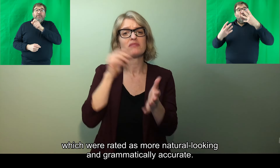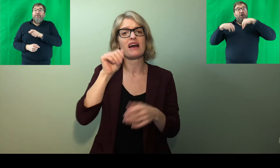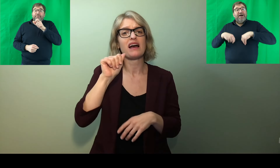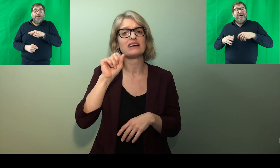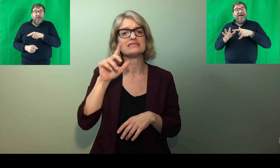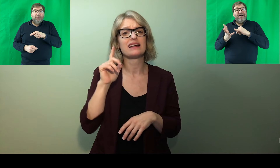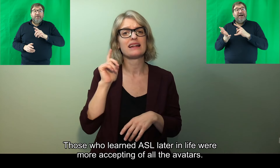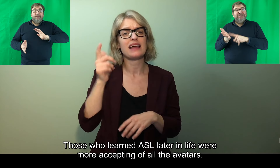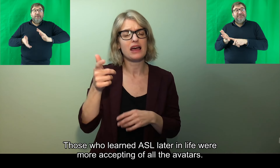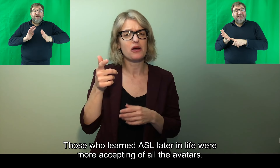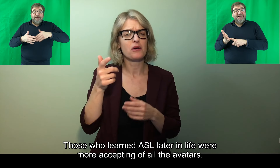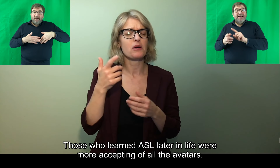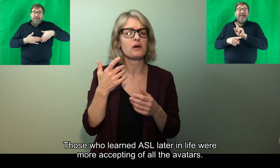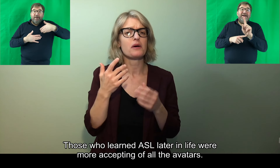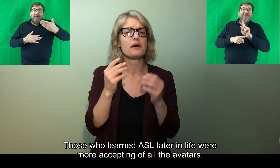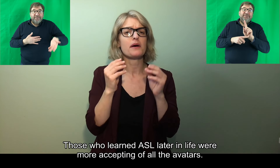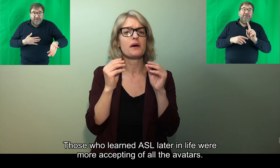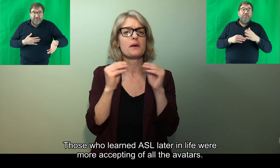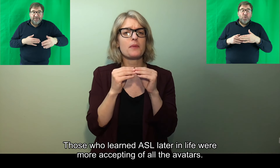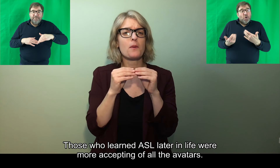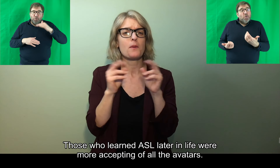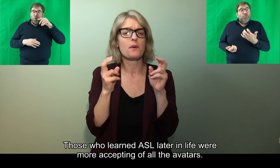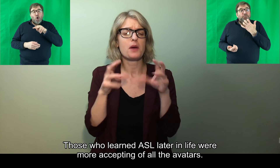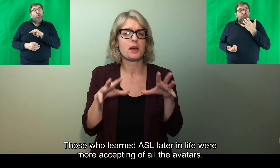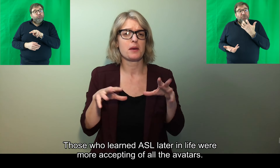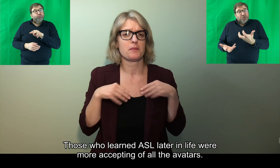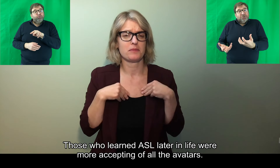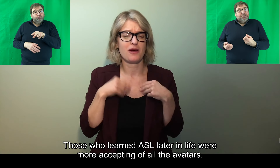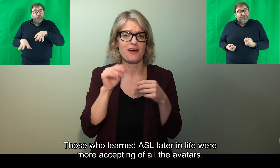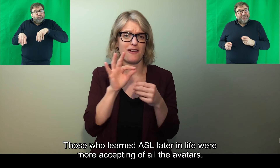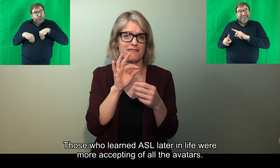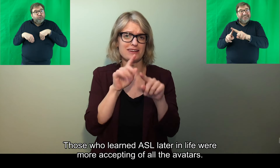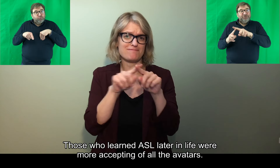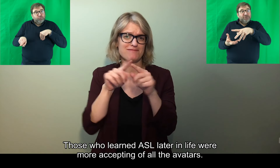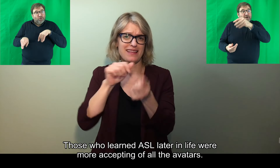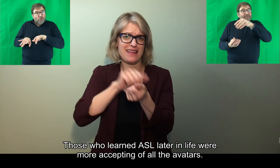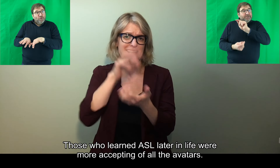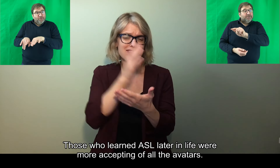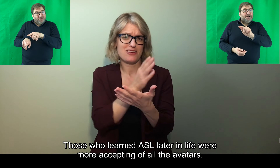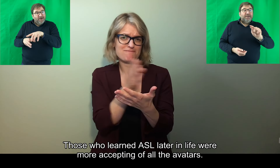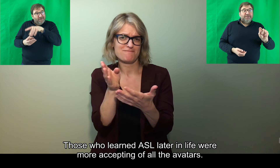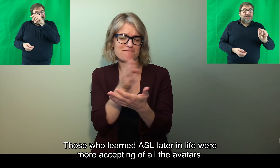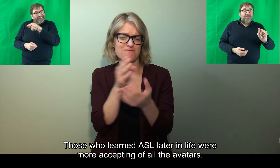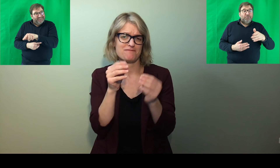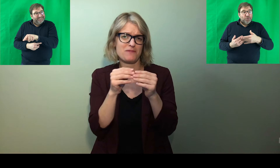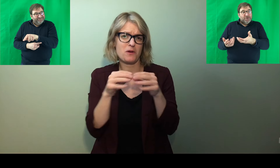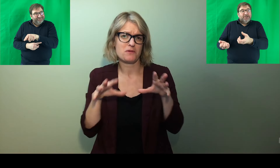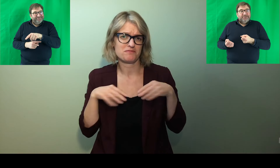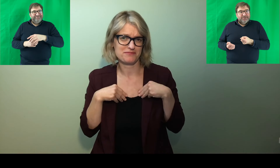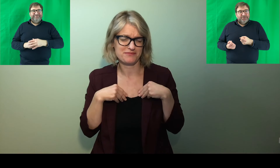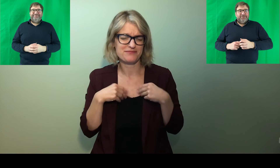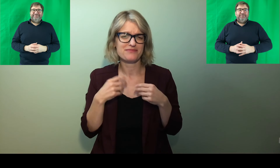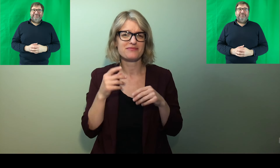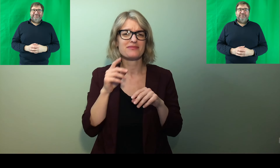accurate. Those who learned ASL later in life were more accepting of all the avatars.